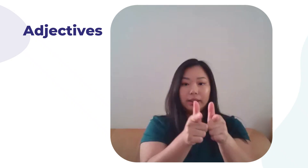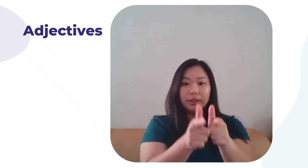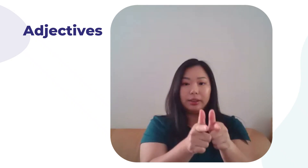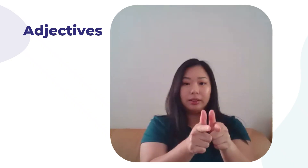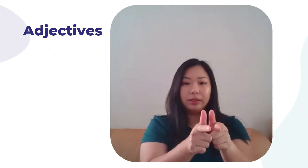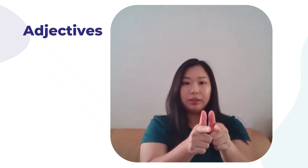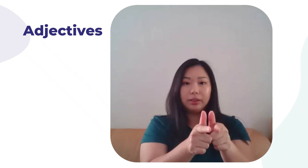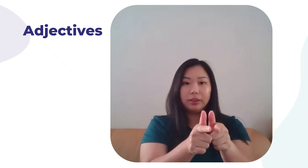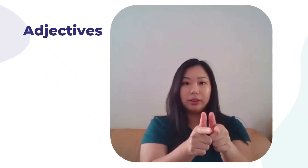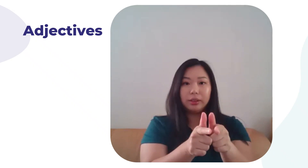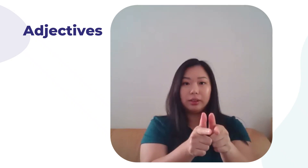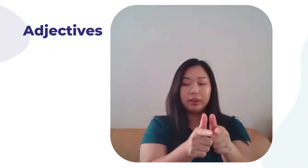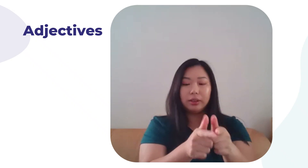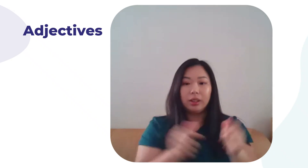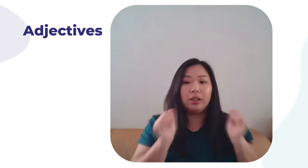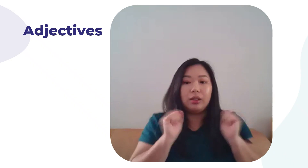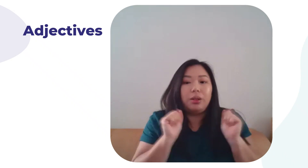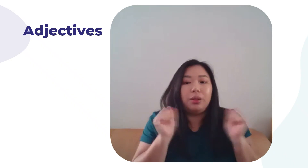little,